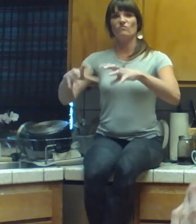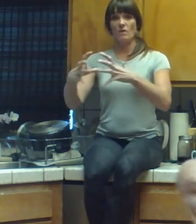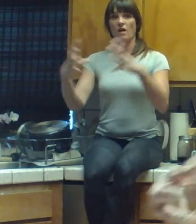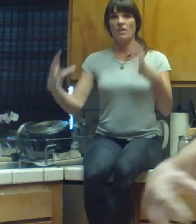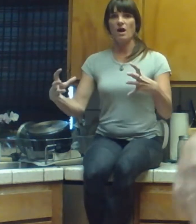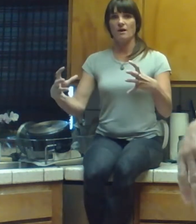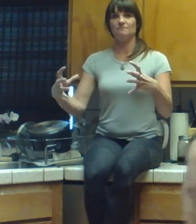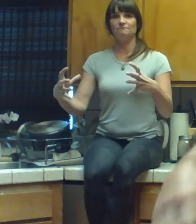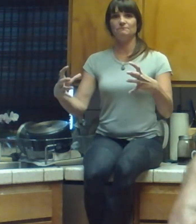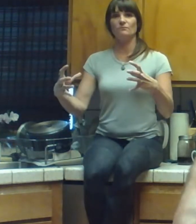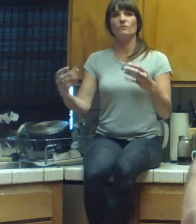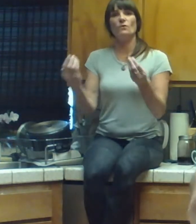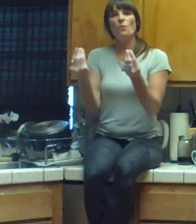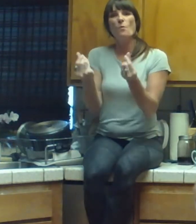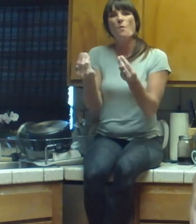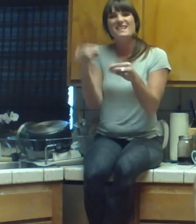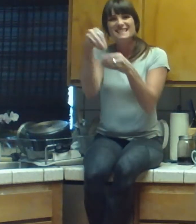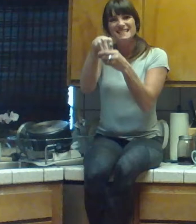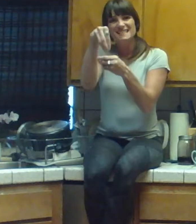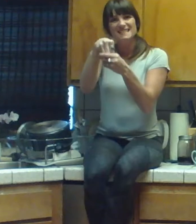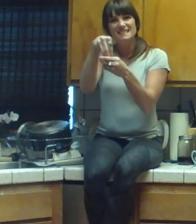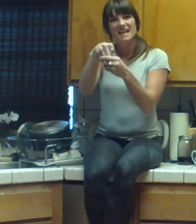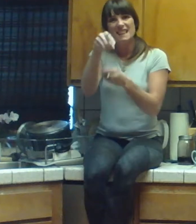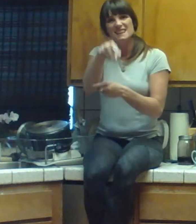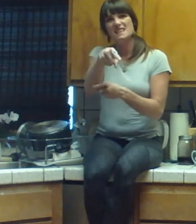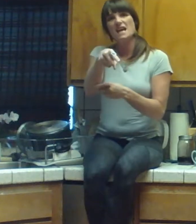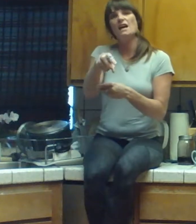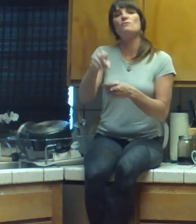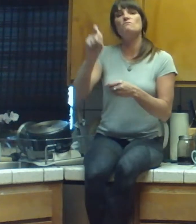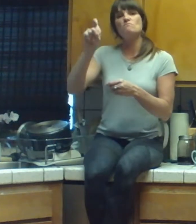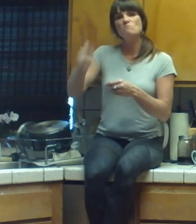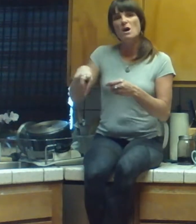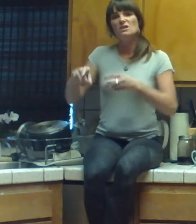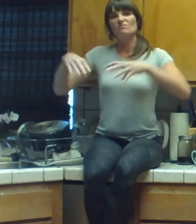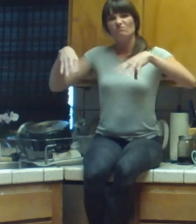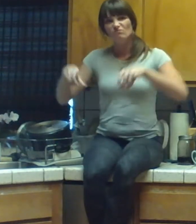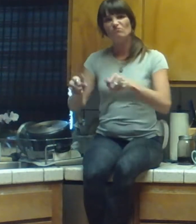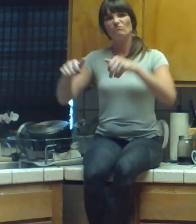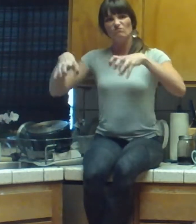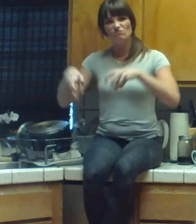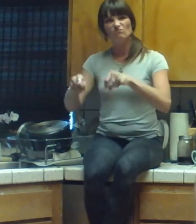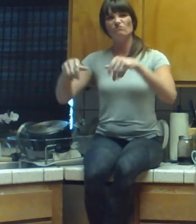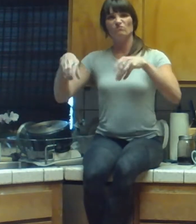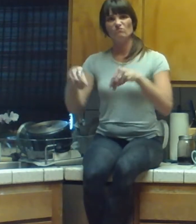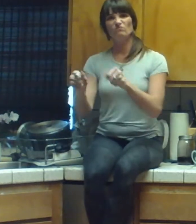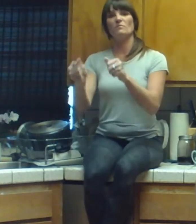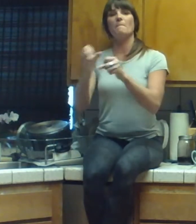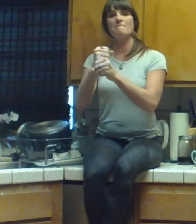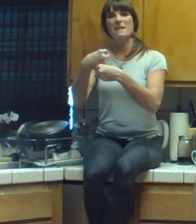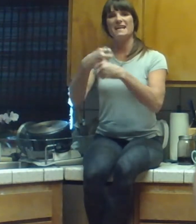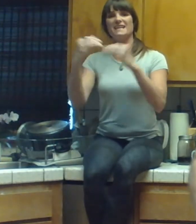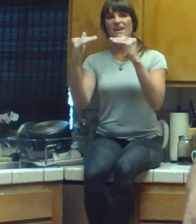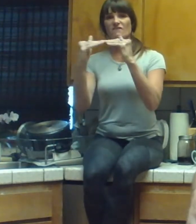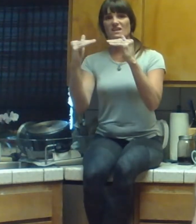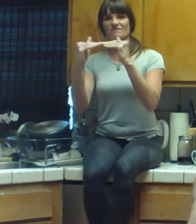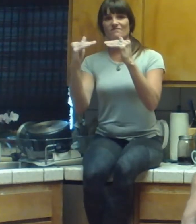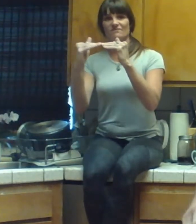The moisture is kind of inside the dough, and I got to work it out to make it more even.